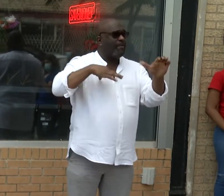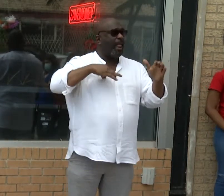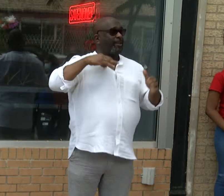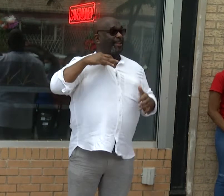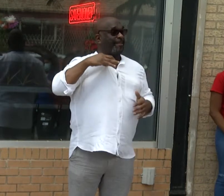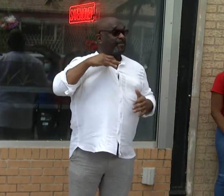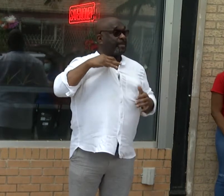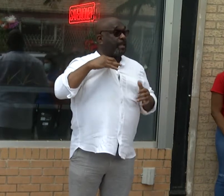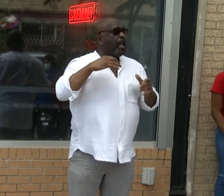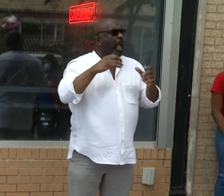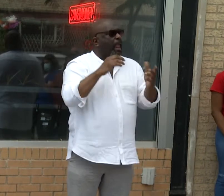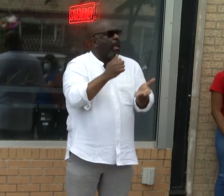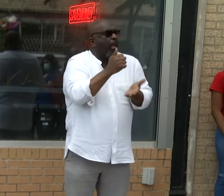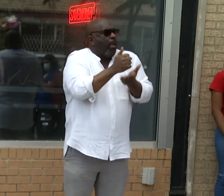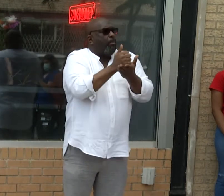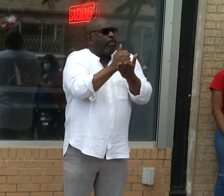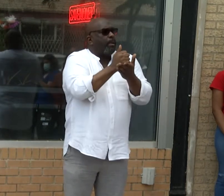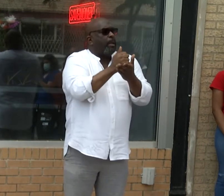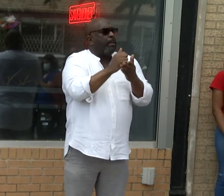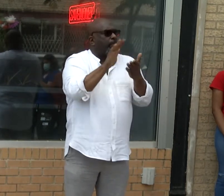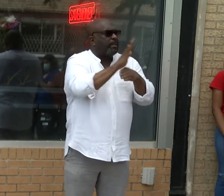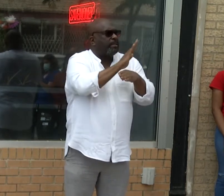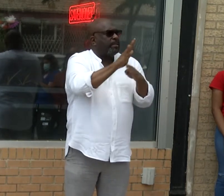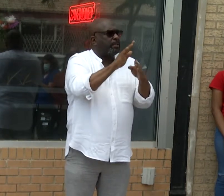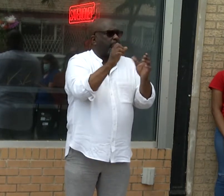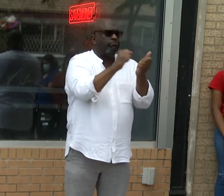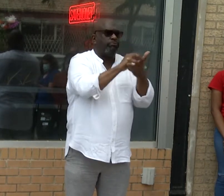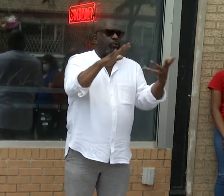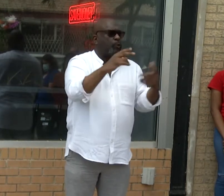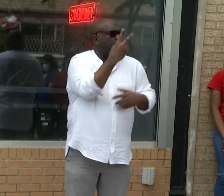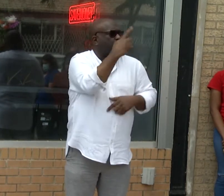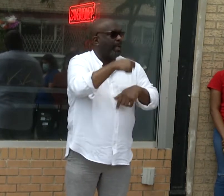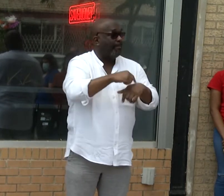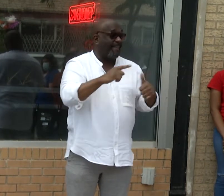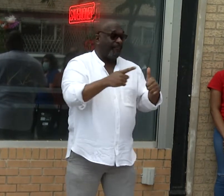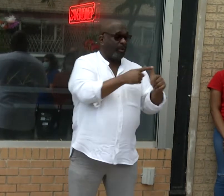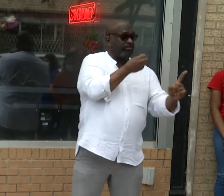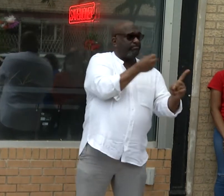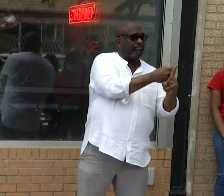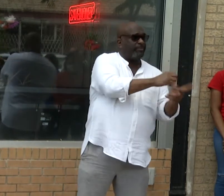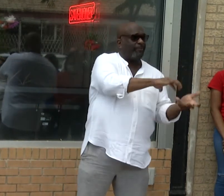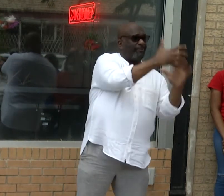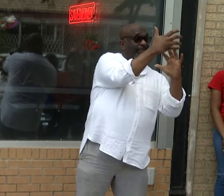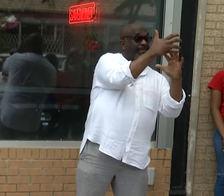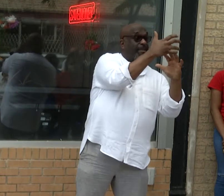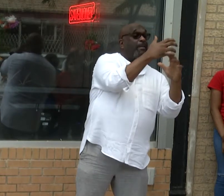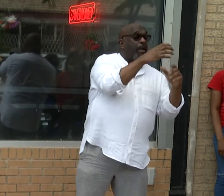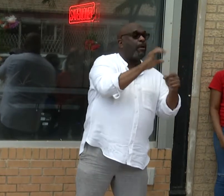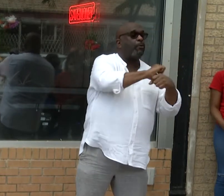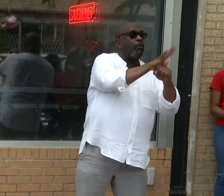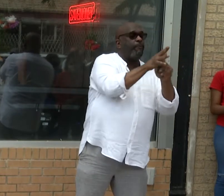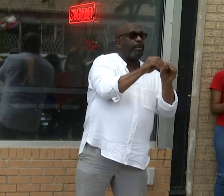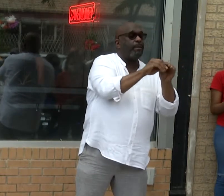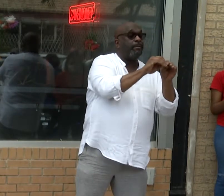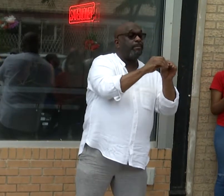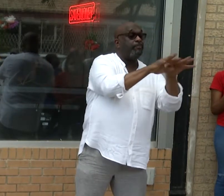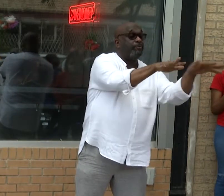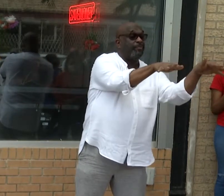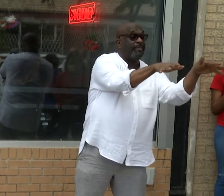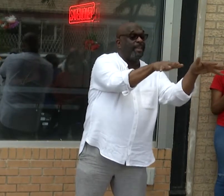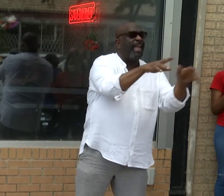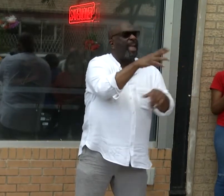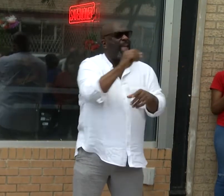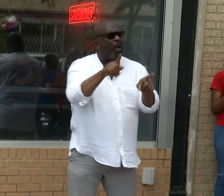now have been devastated twice, first by COVID-19, and now by property damage. And while it